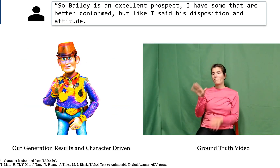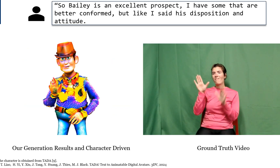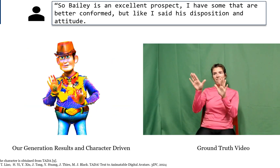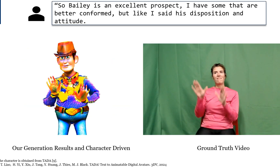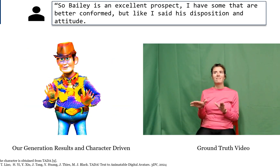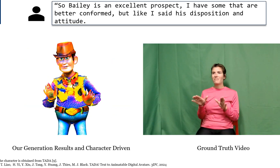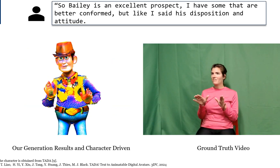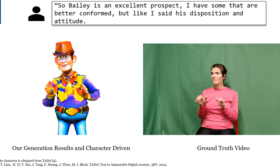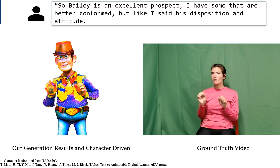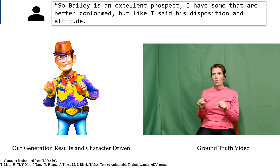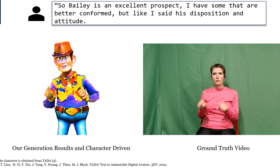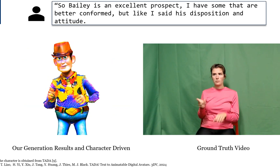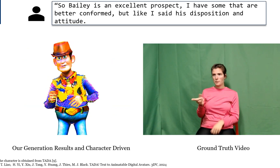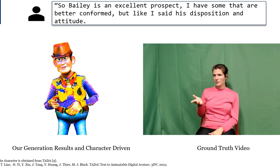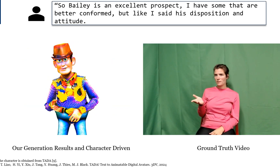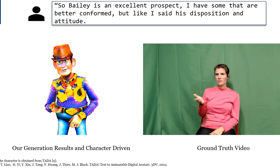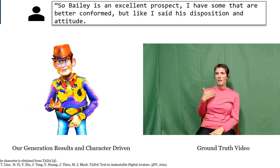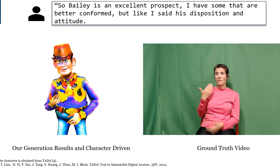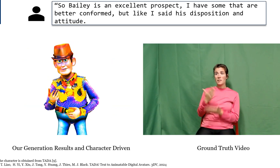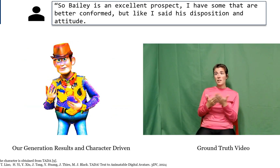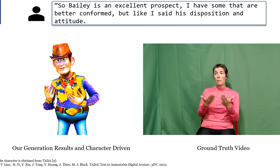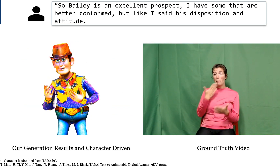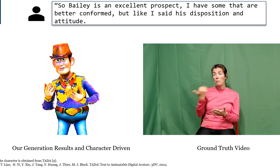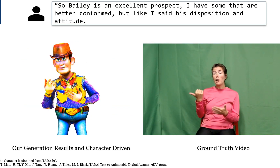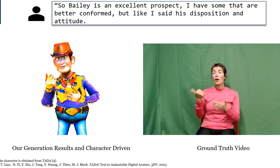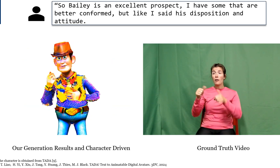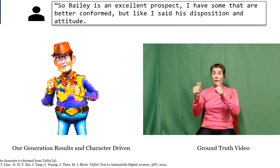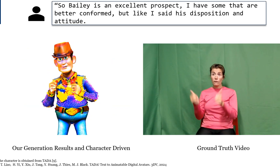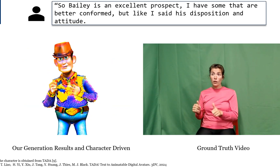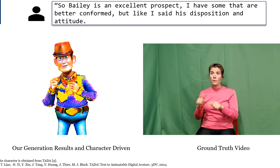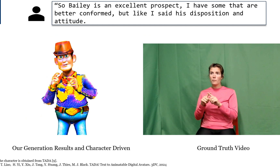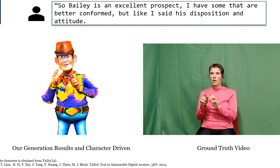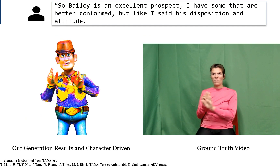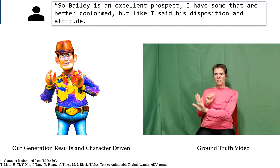Here are some generation examples from spoken language.